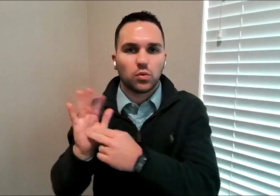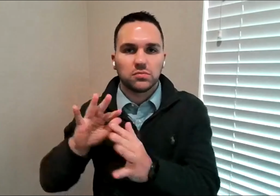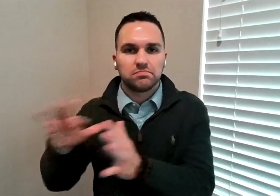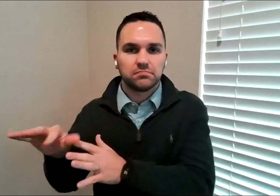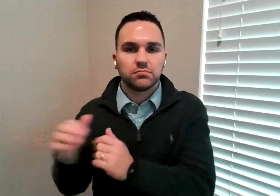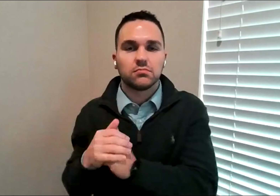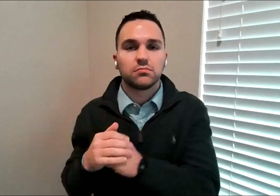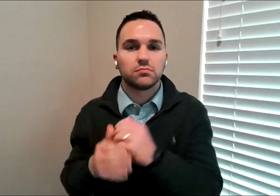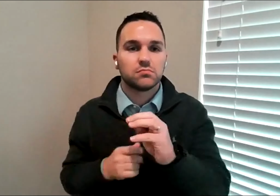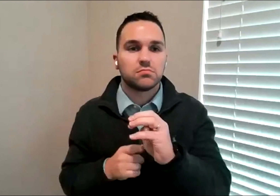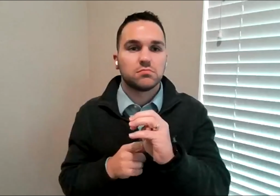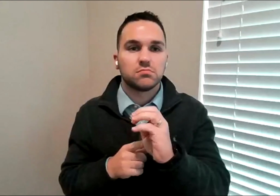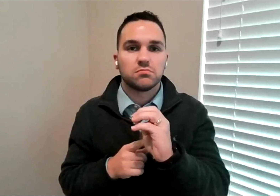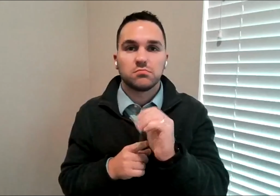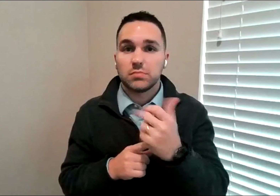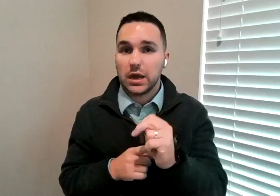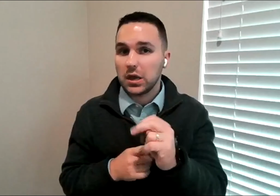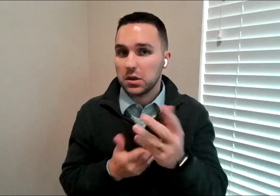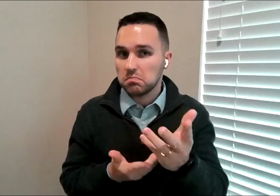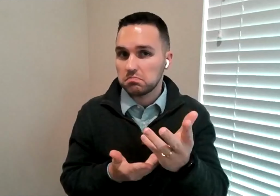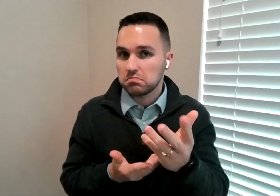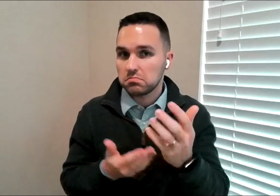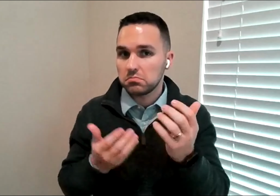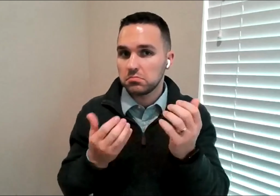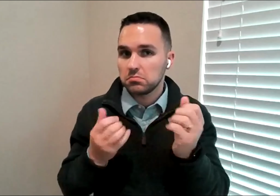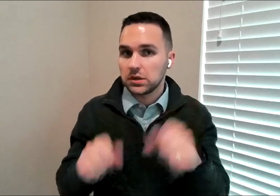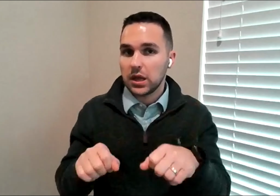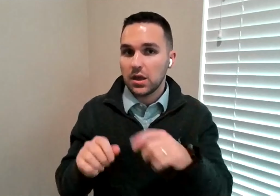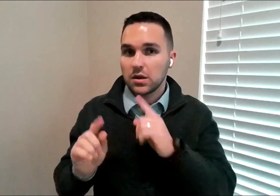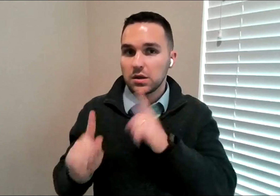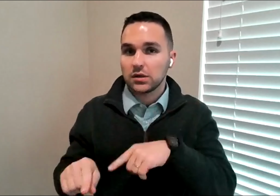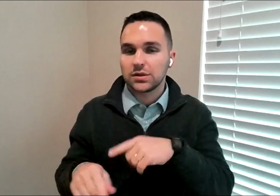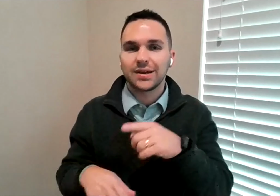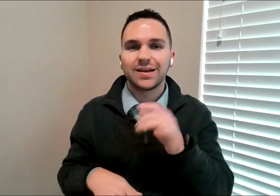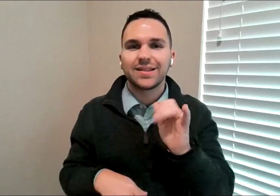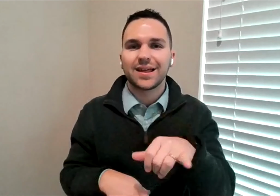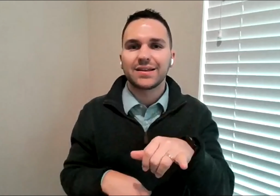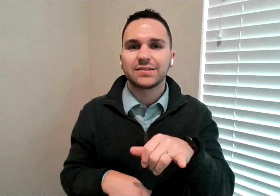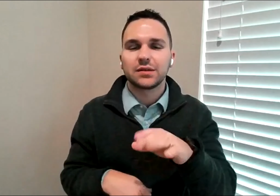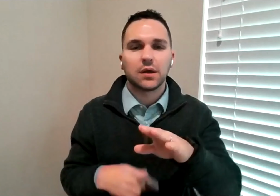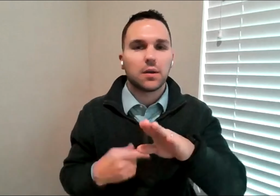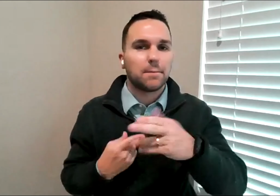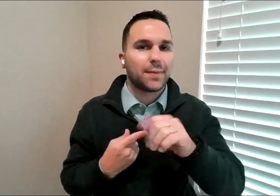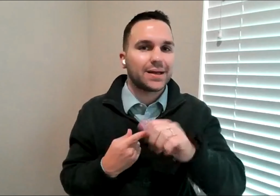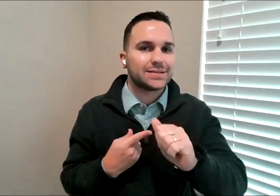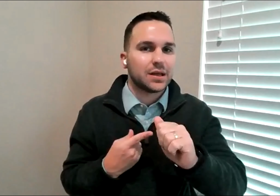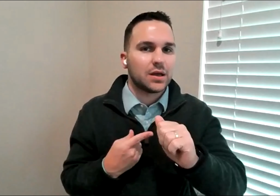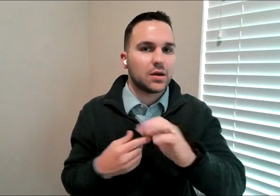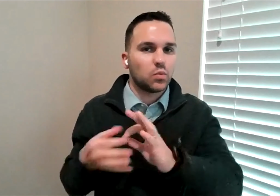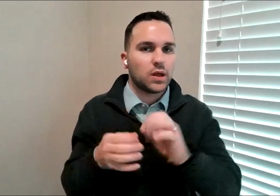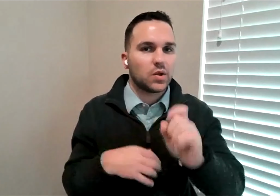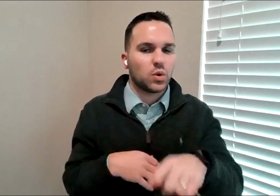Megan, if you'd like to hold that or if we have a little bit of time. It's a BOSO related question that came through the